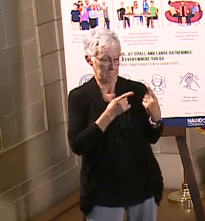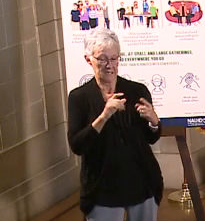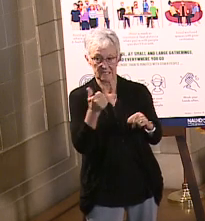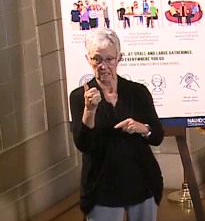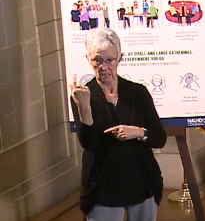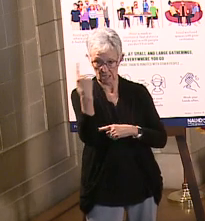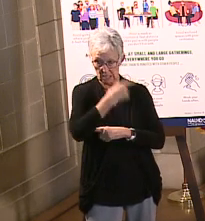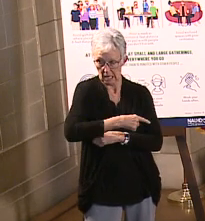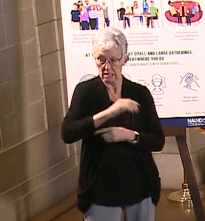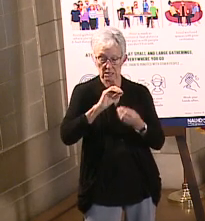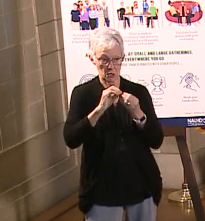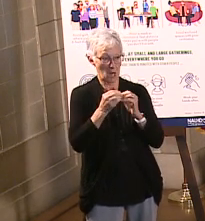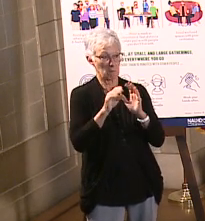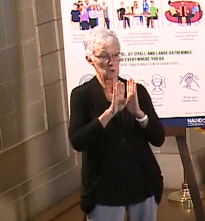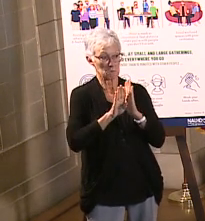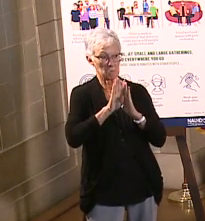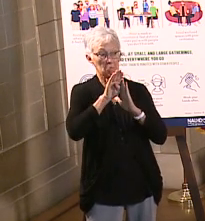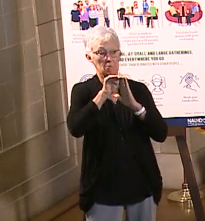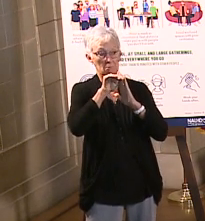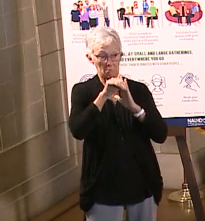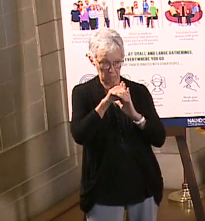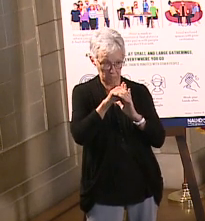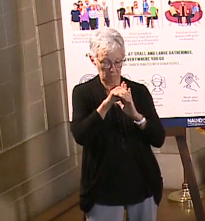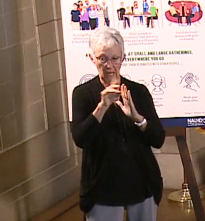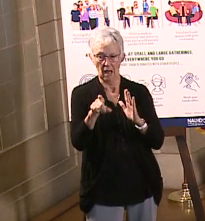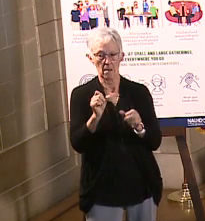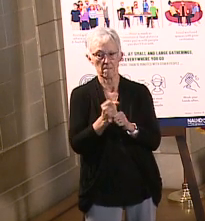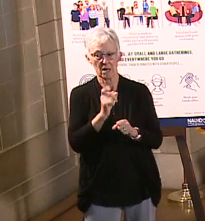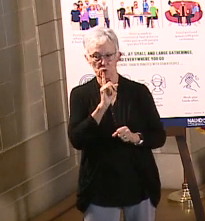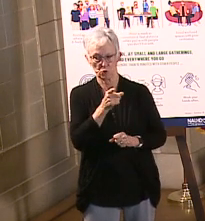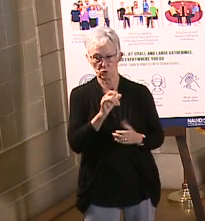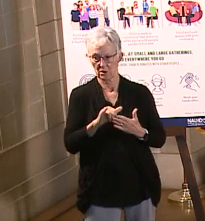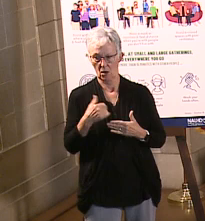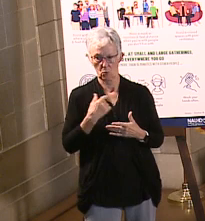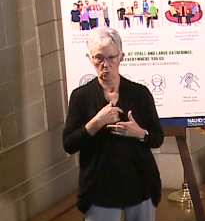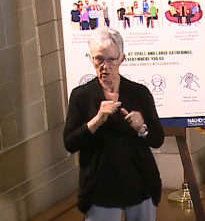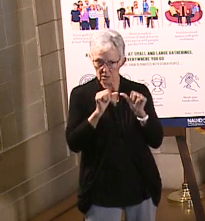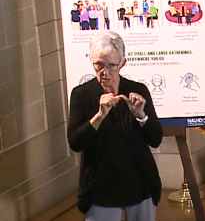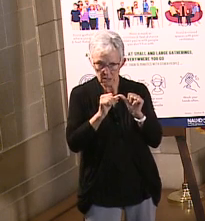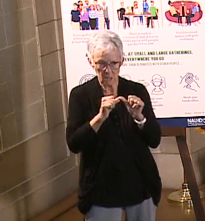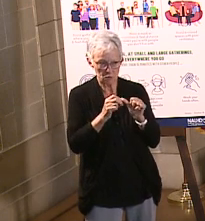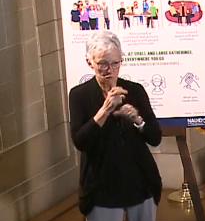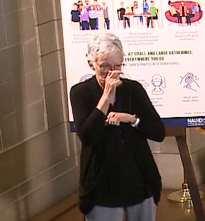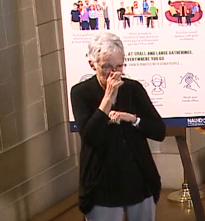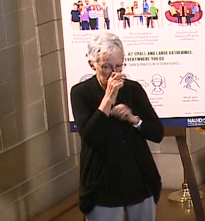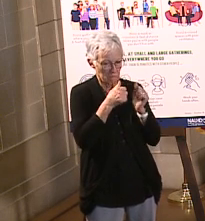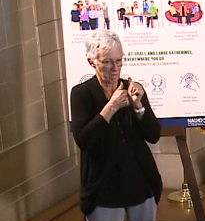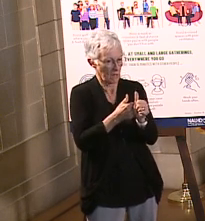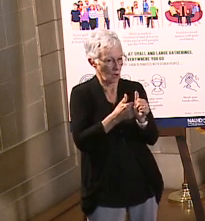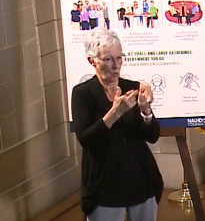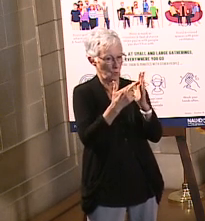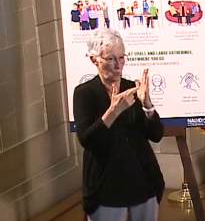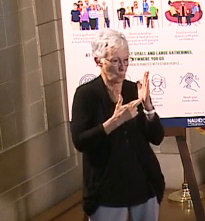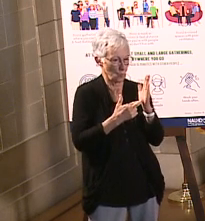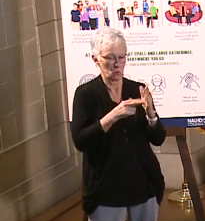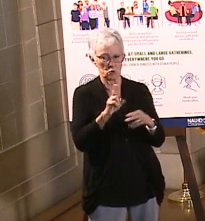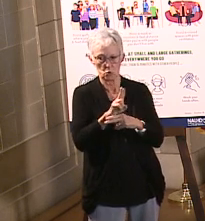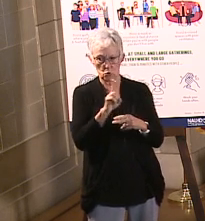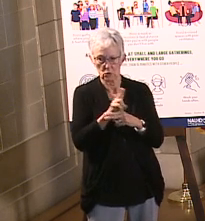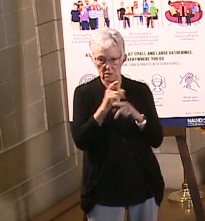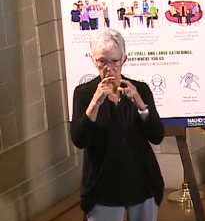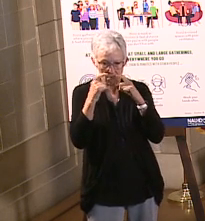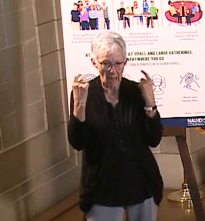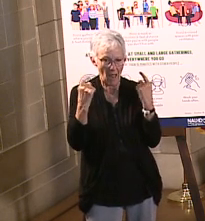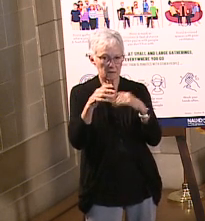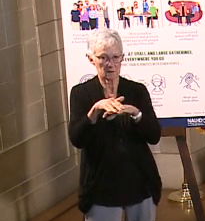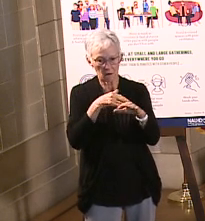weeks or so, we got to make sure that we continue to stay vigilant with regard to following our rules, using the tools to slow down the